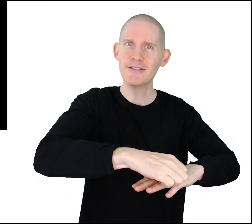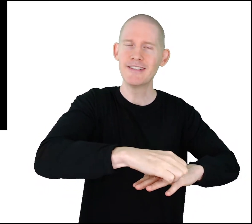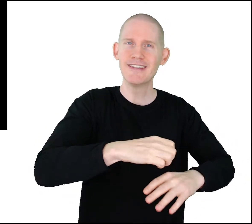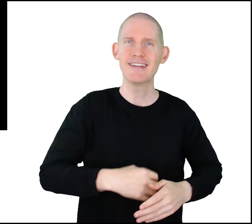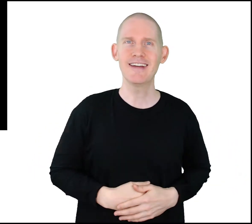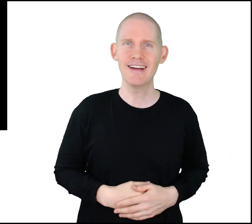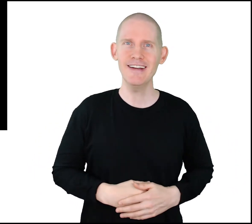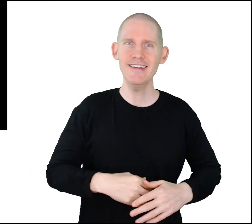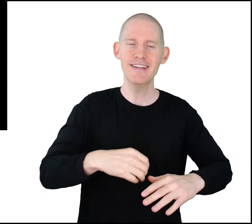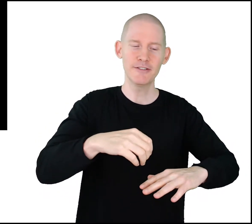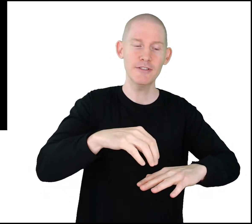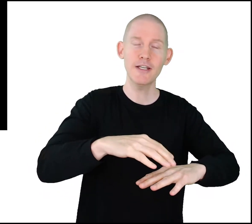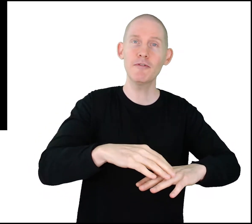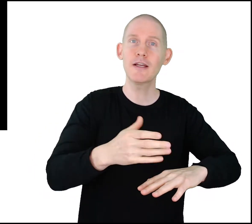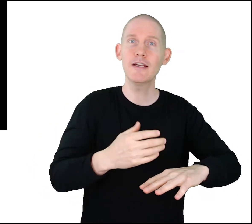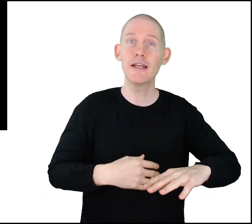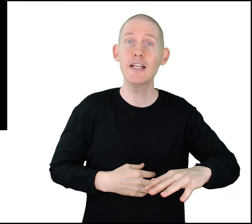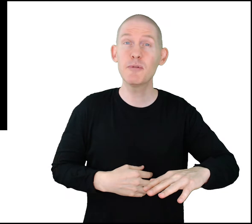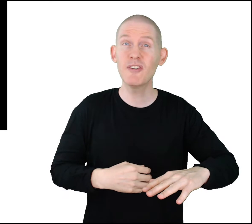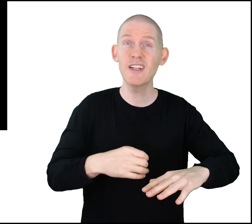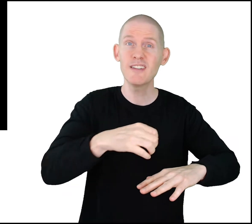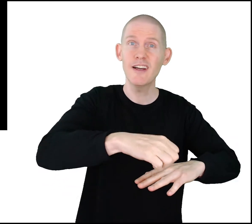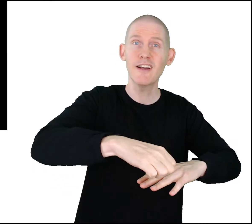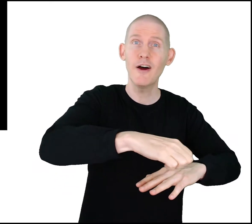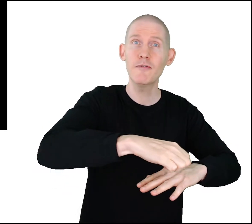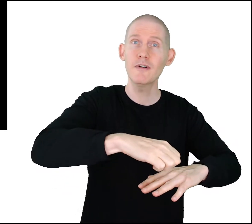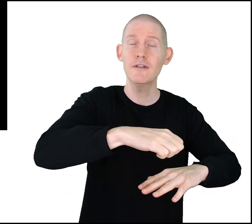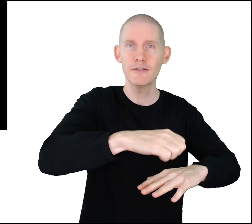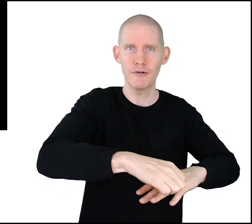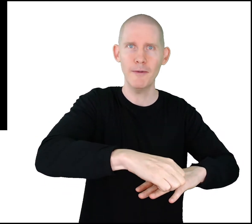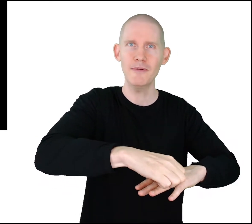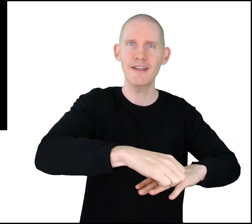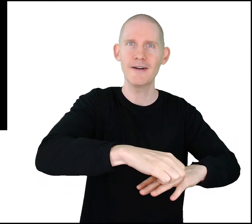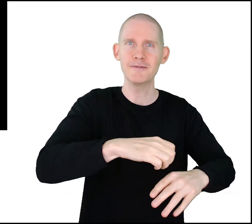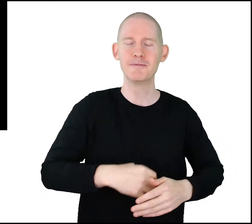Engaged. Just think of like an engagement ring, right? Hover, drop it down.